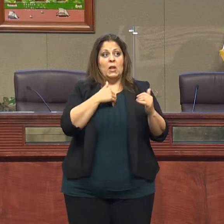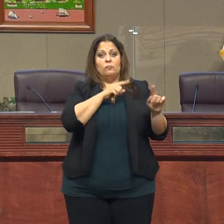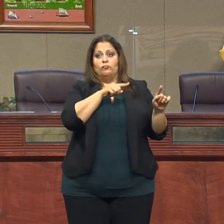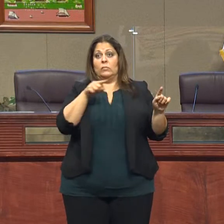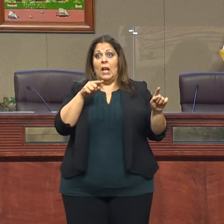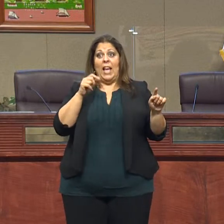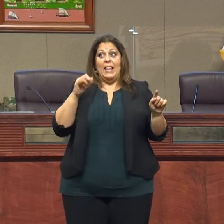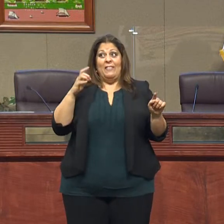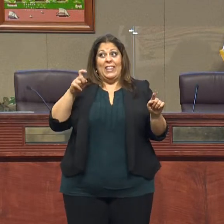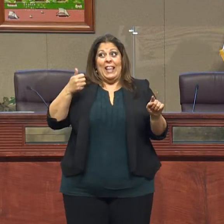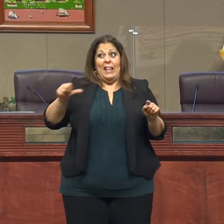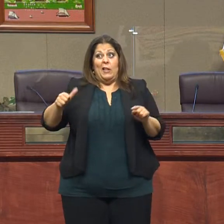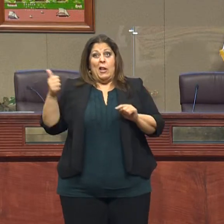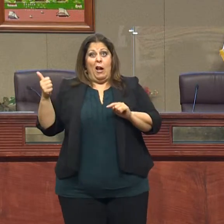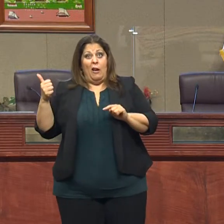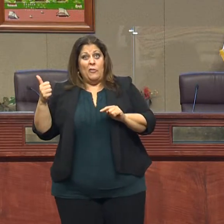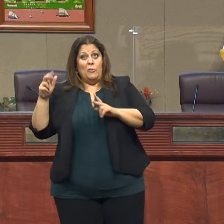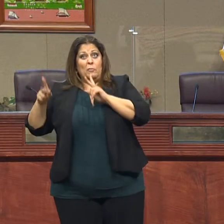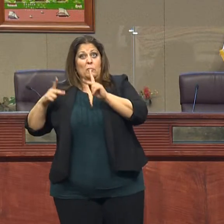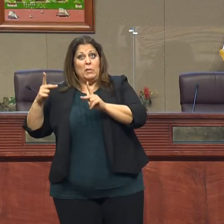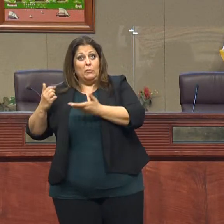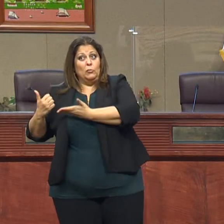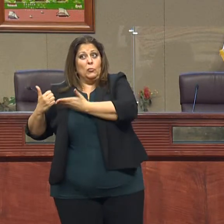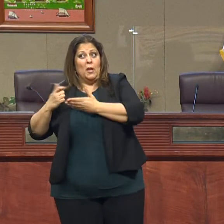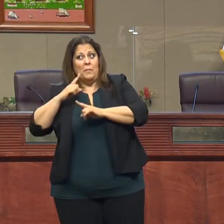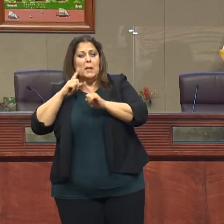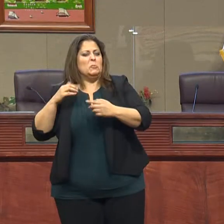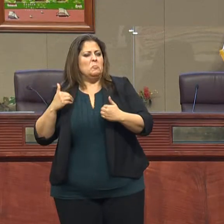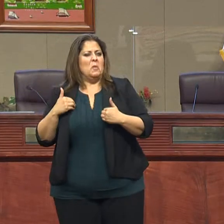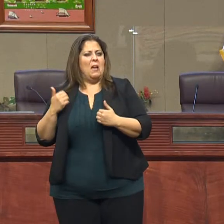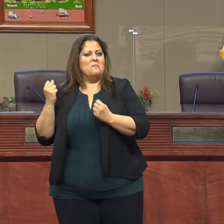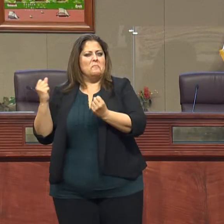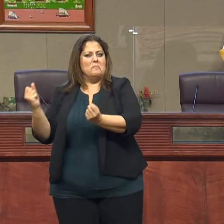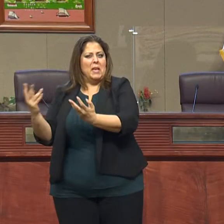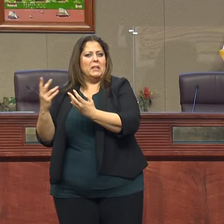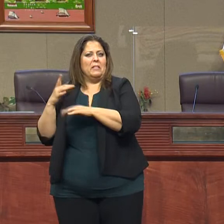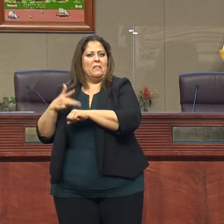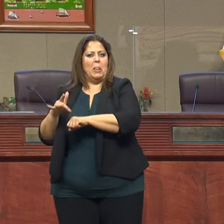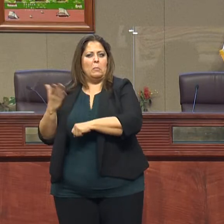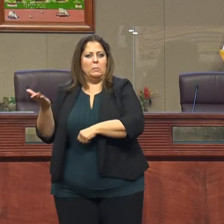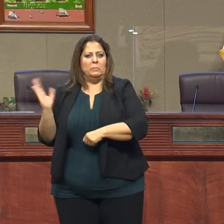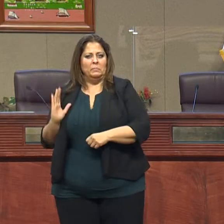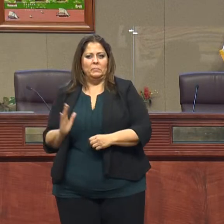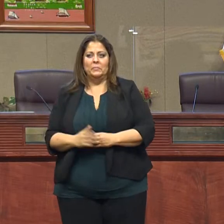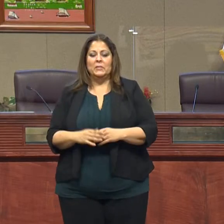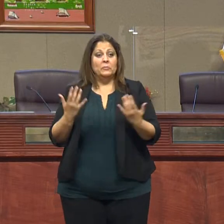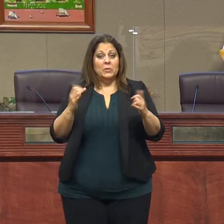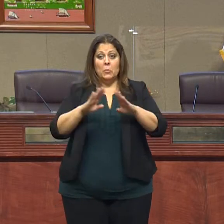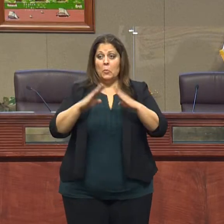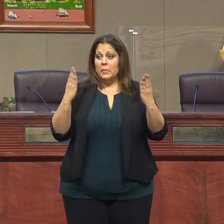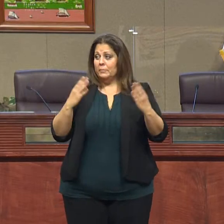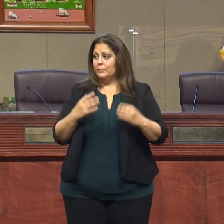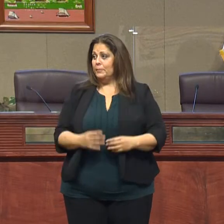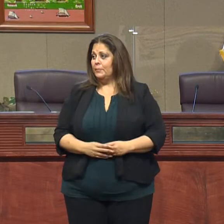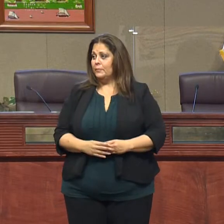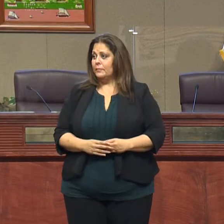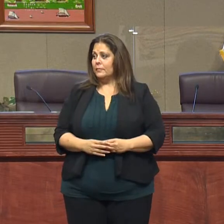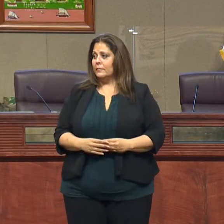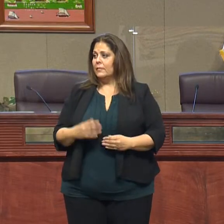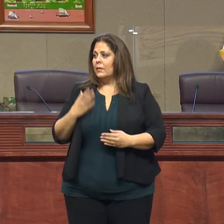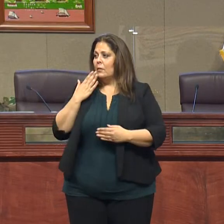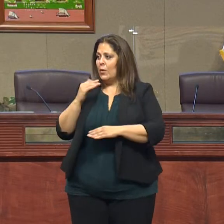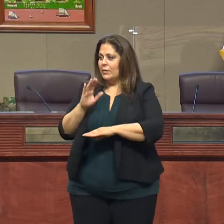answer any of your questions. So we'll open it up for questions at this time. Sí. Buenas